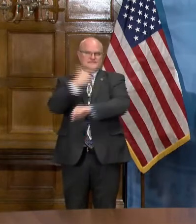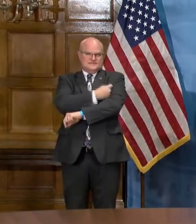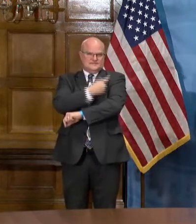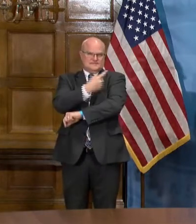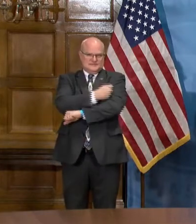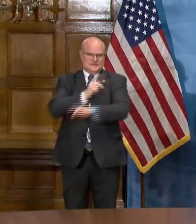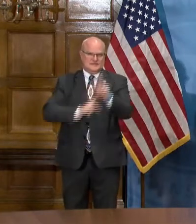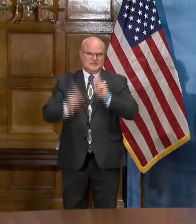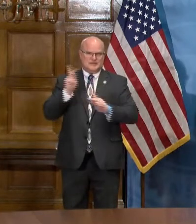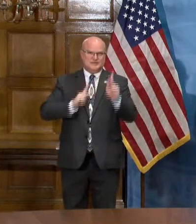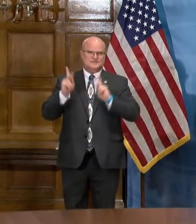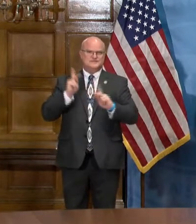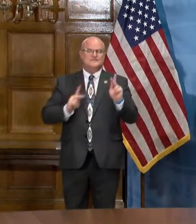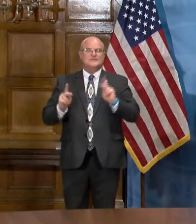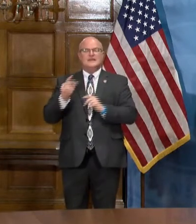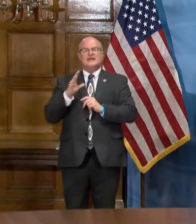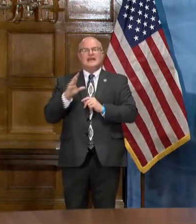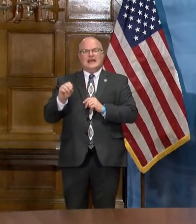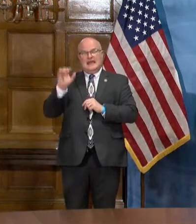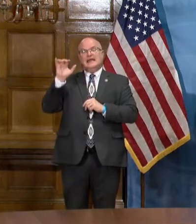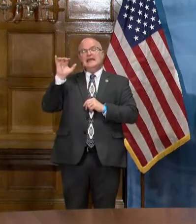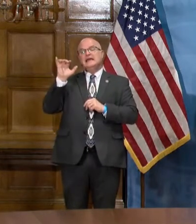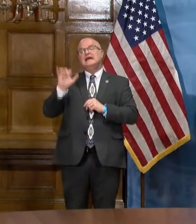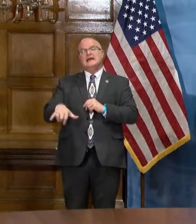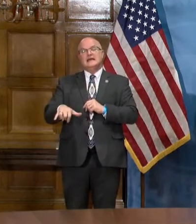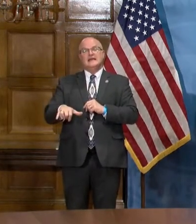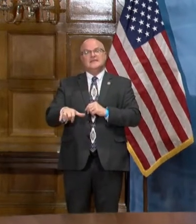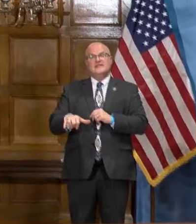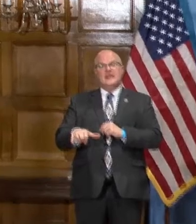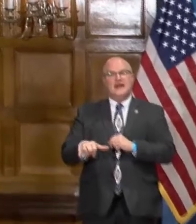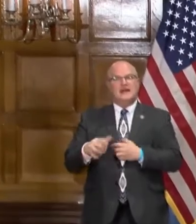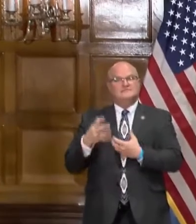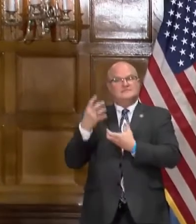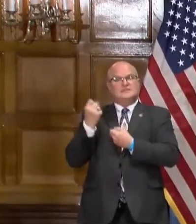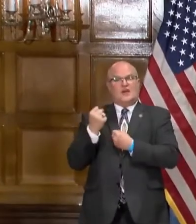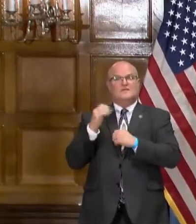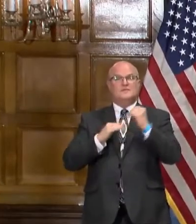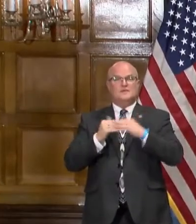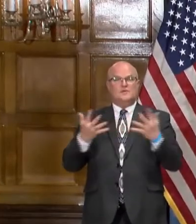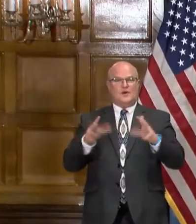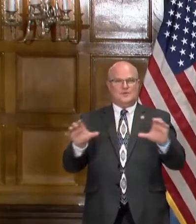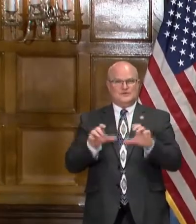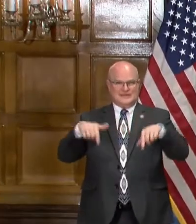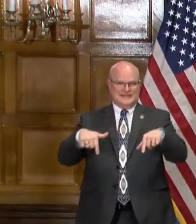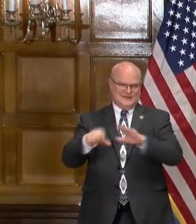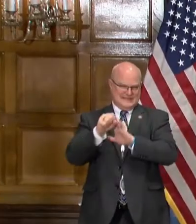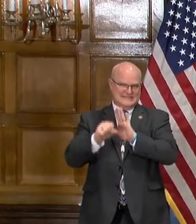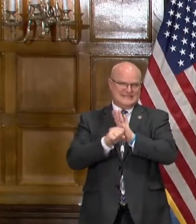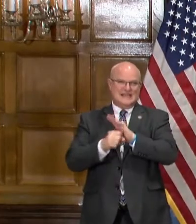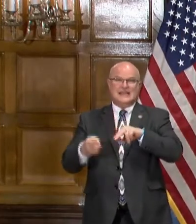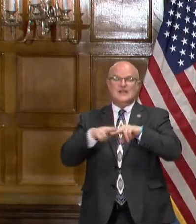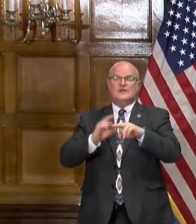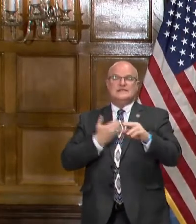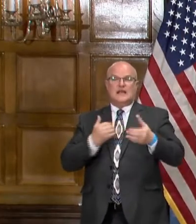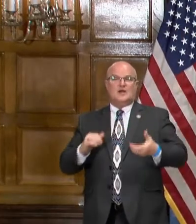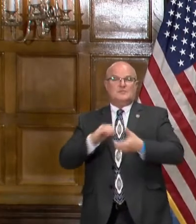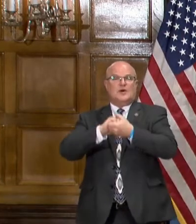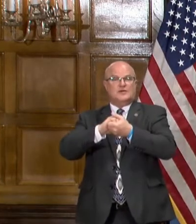vaccination out, and that is confidence building for what we're doing in this state and increases our